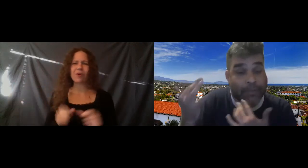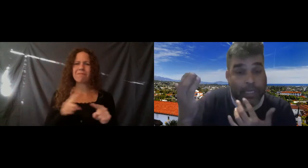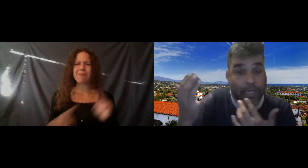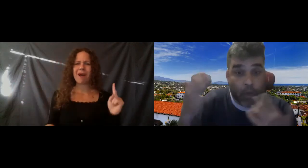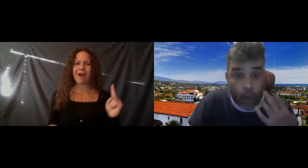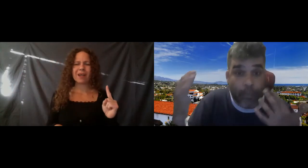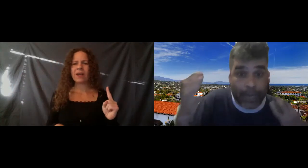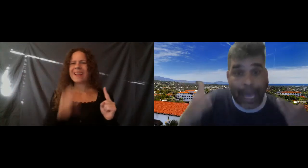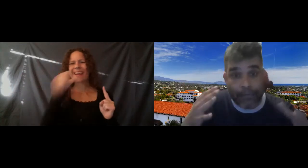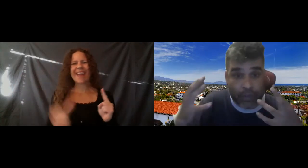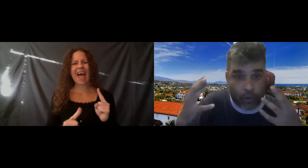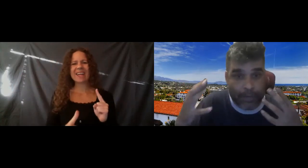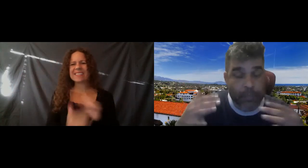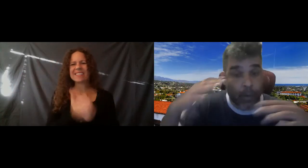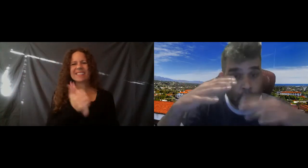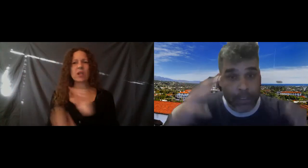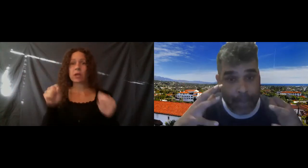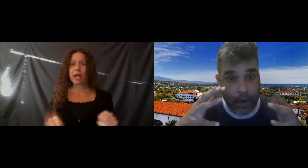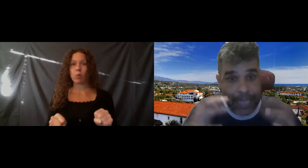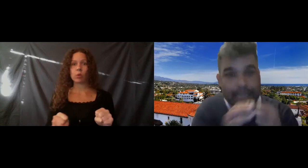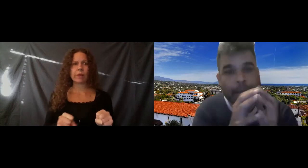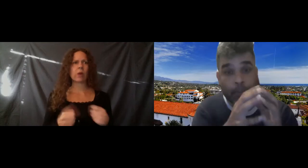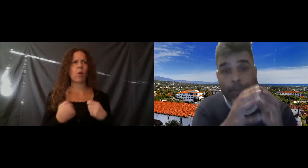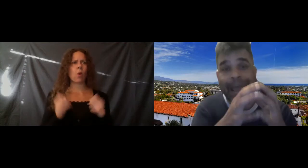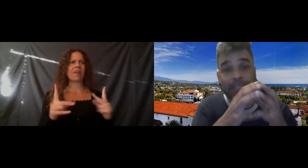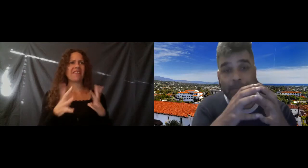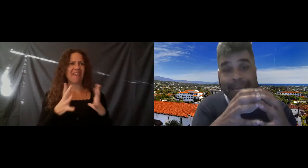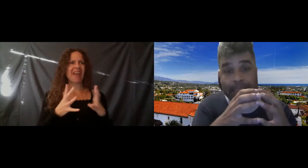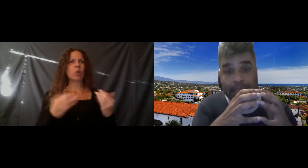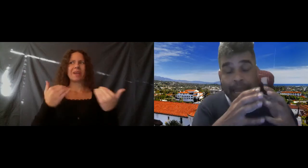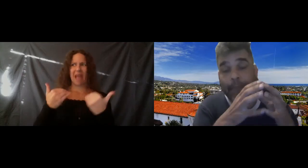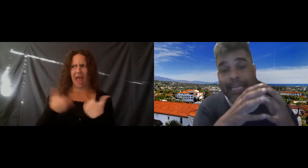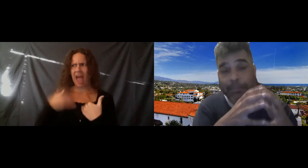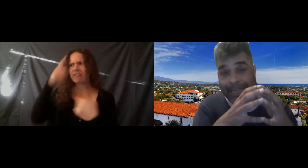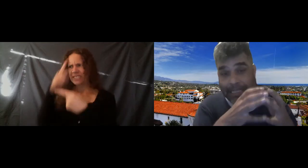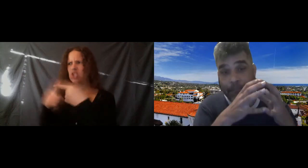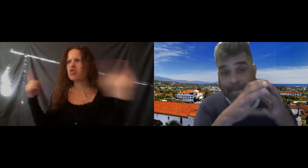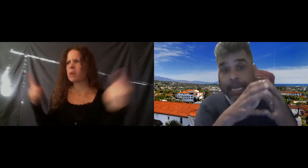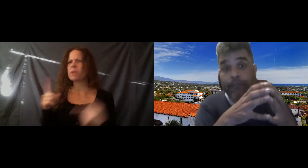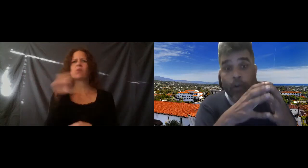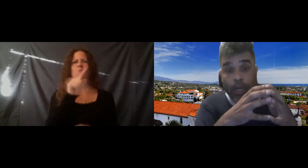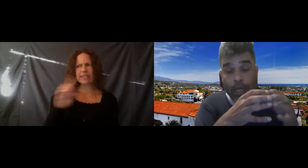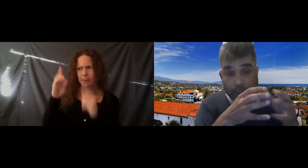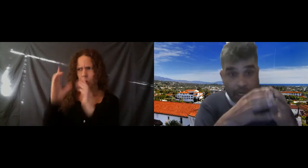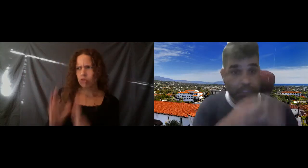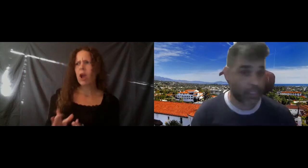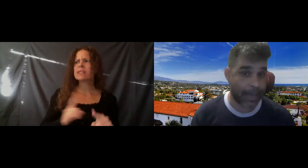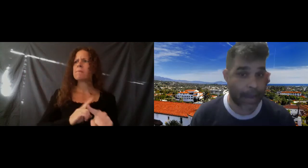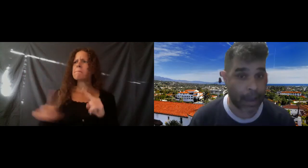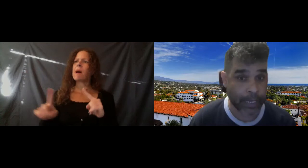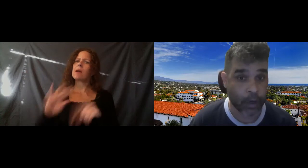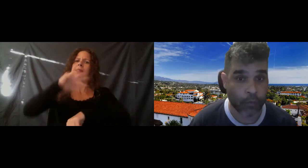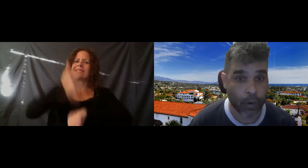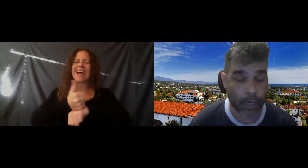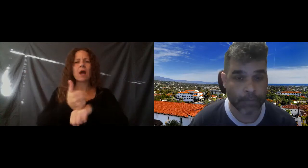being able to know that we have disagreements, but we're all Democrats, but have space and make space to have meaningful discussions about